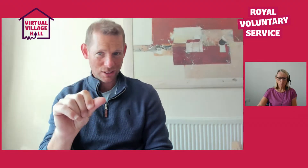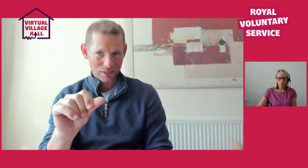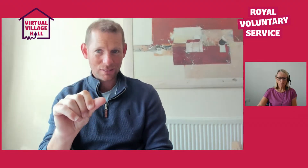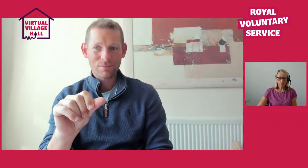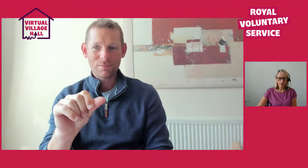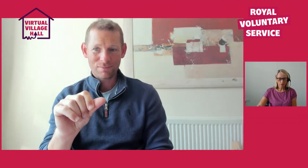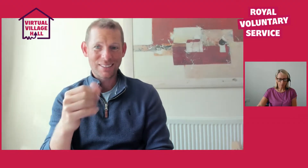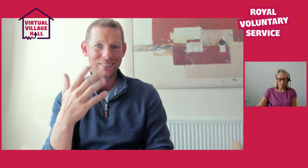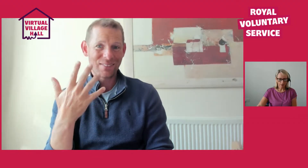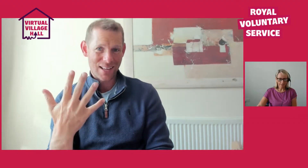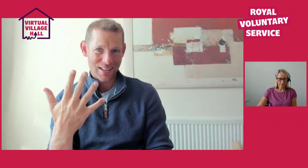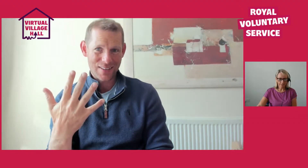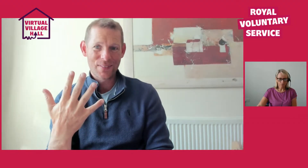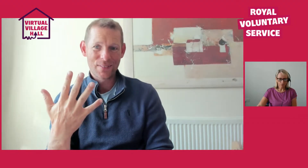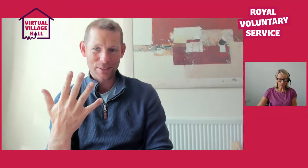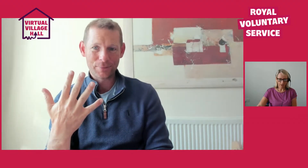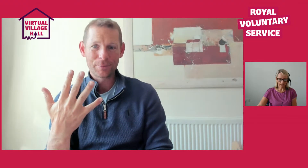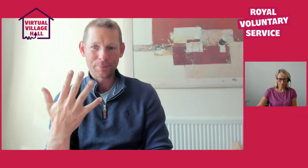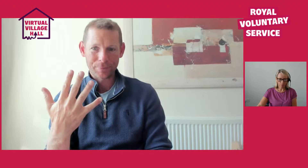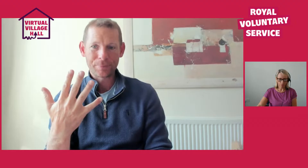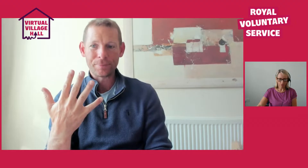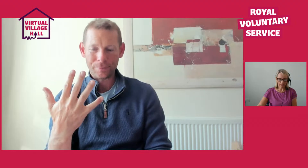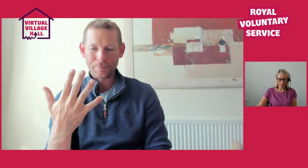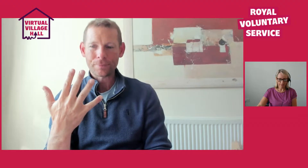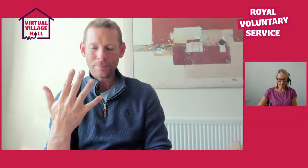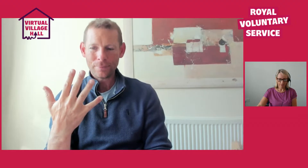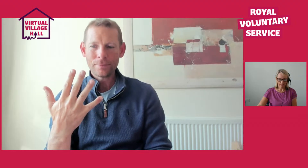number 1, you were right, was